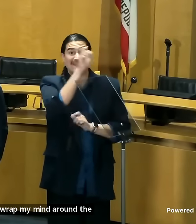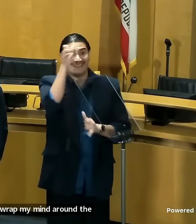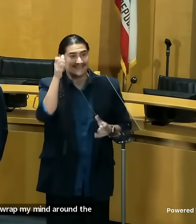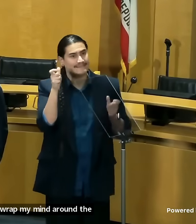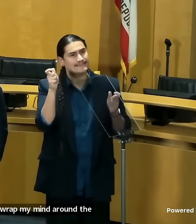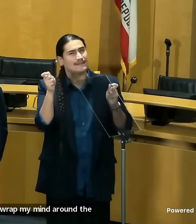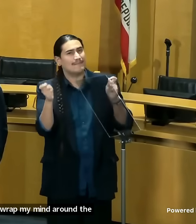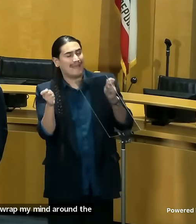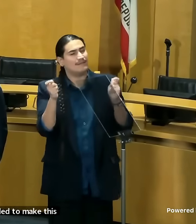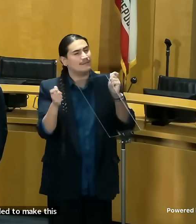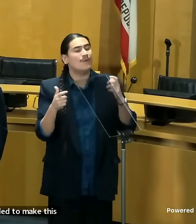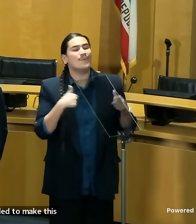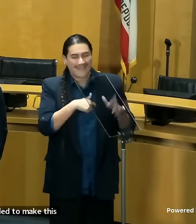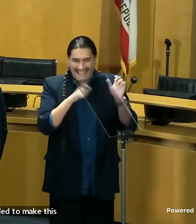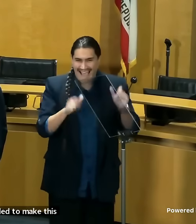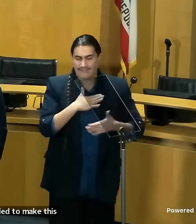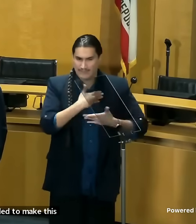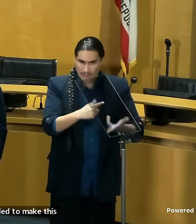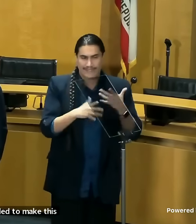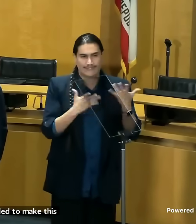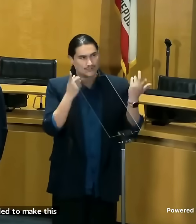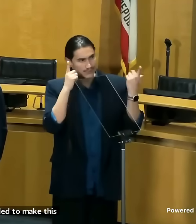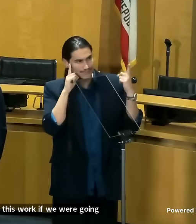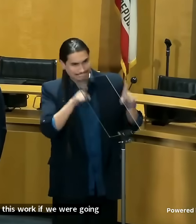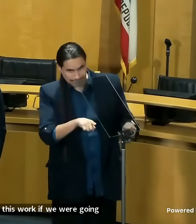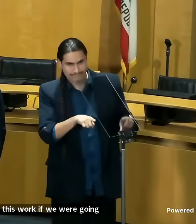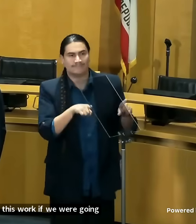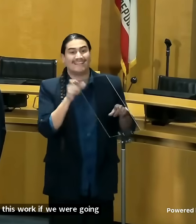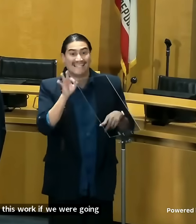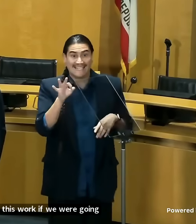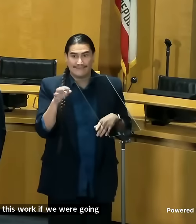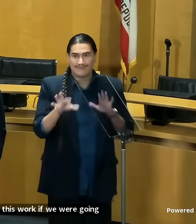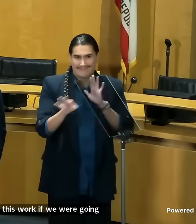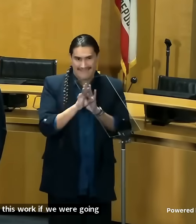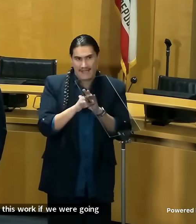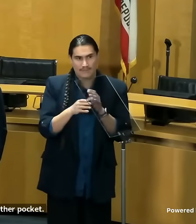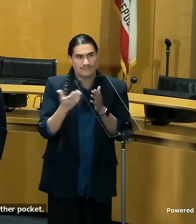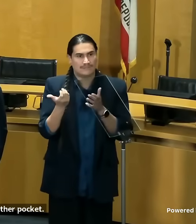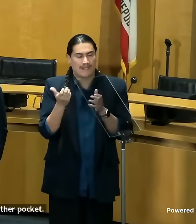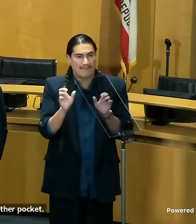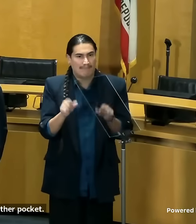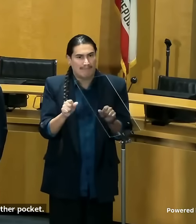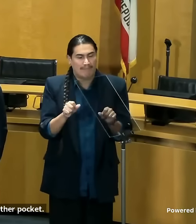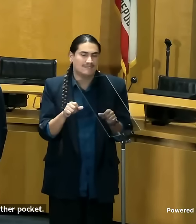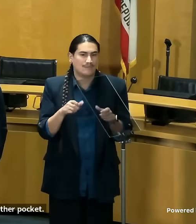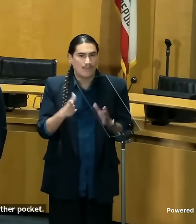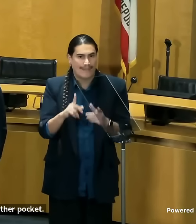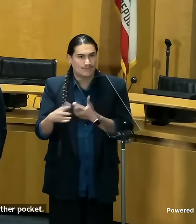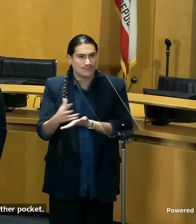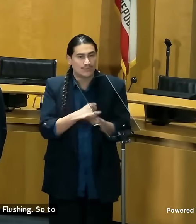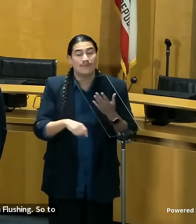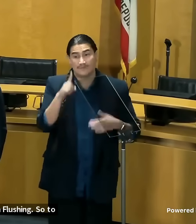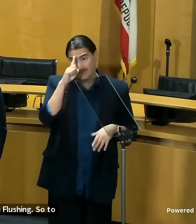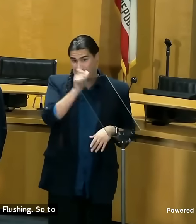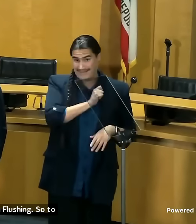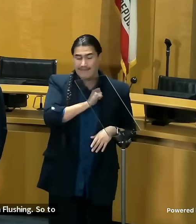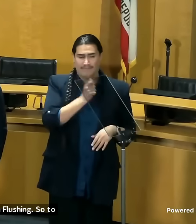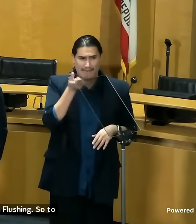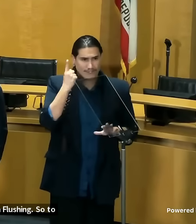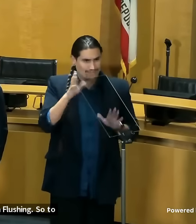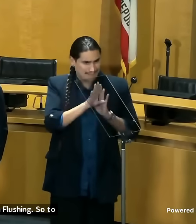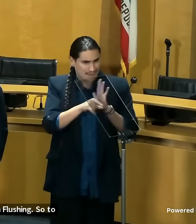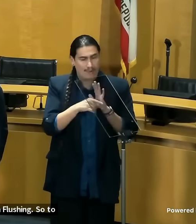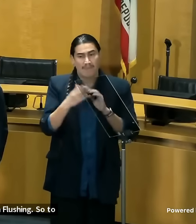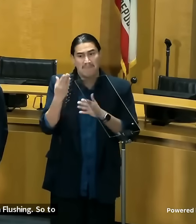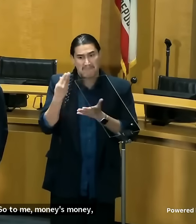this work if we were going to get into another pocket. And I'm a girl from Flushing. So to me, money's money. It's just